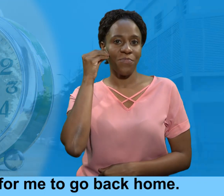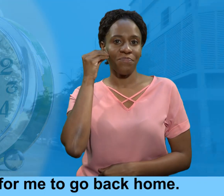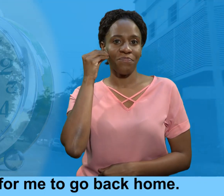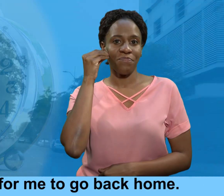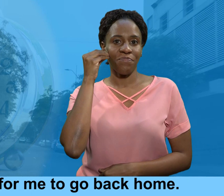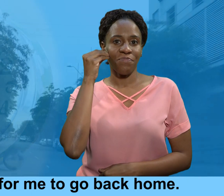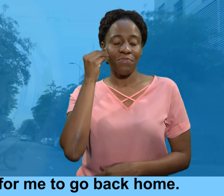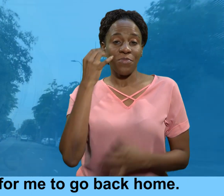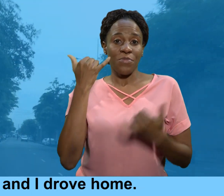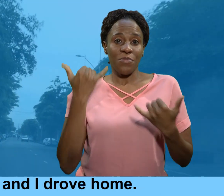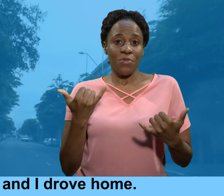home.